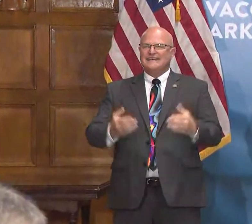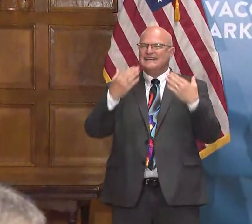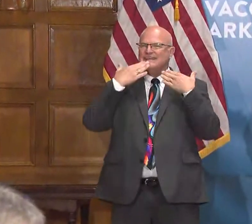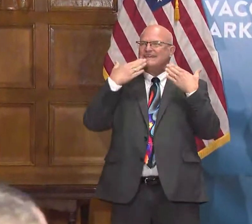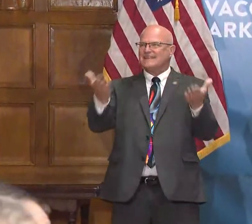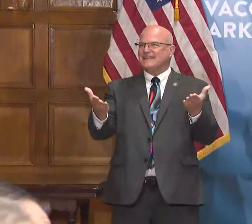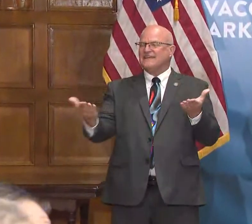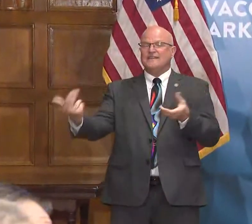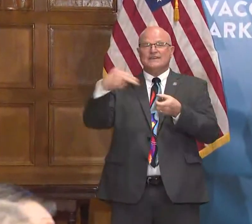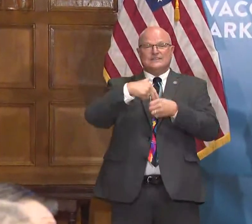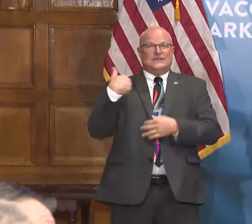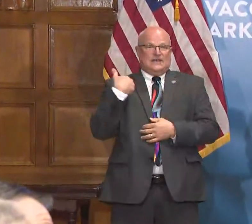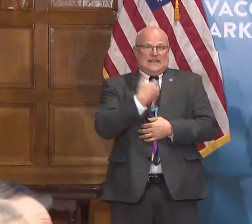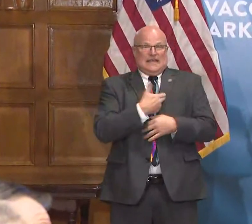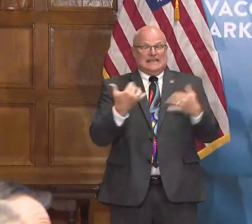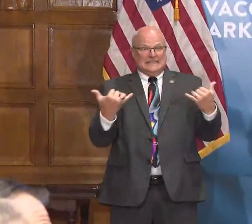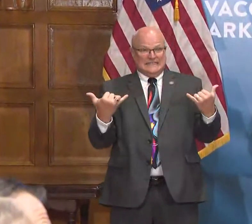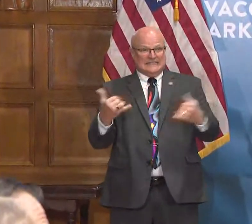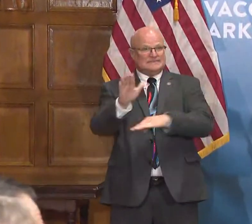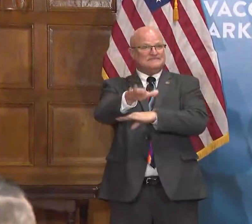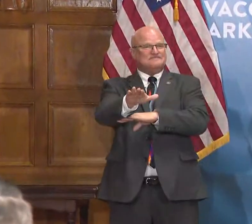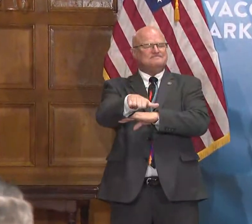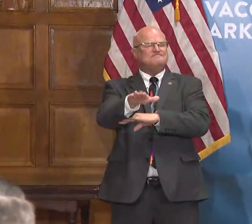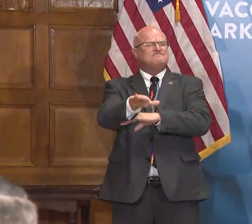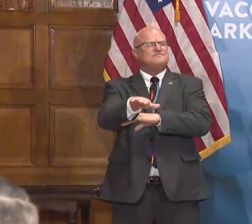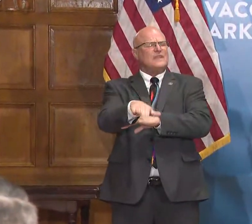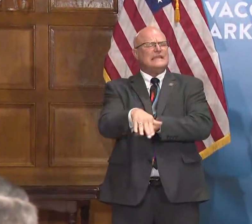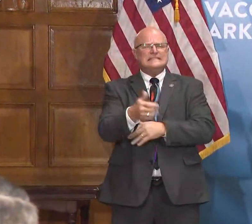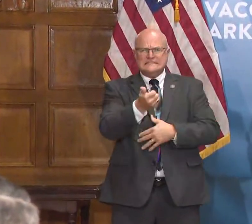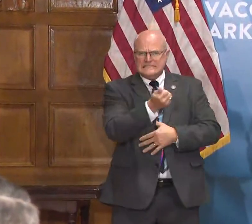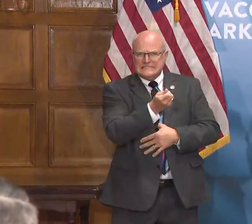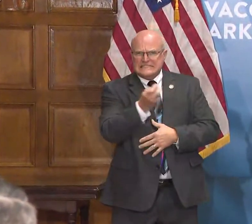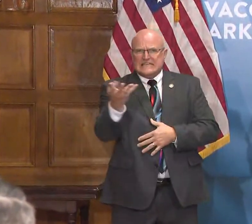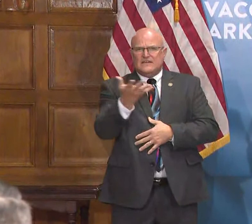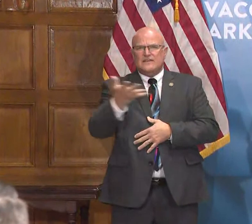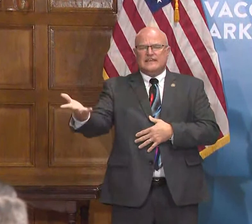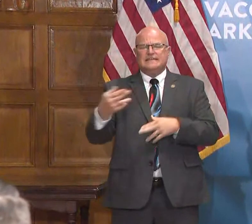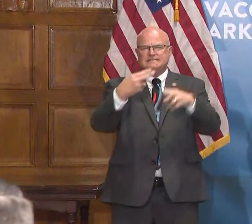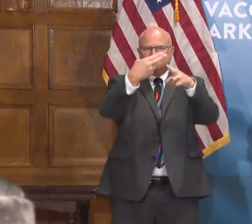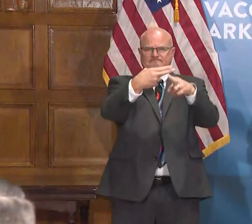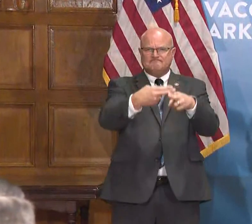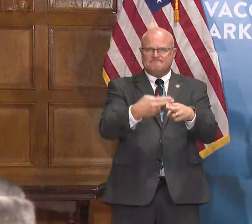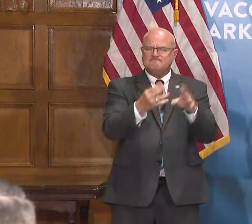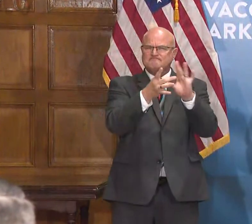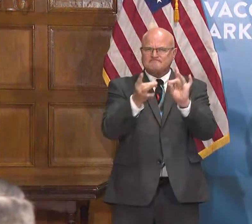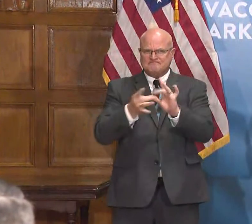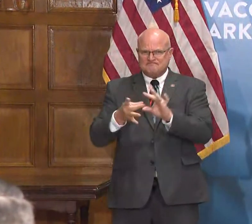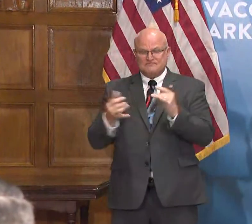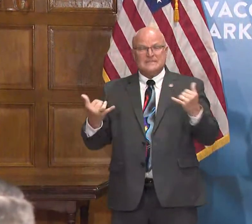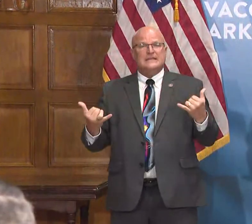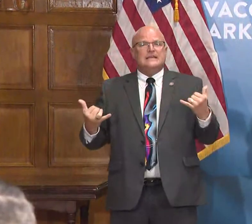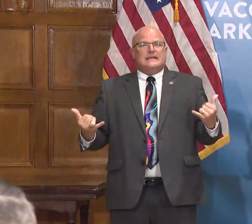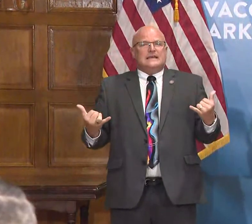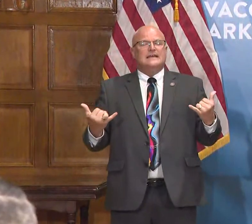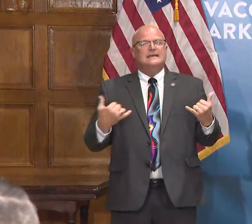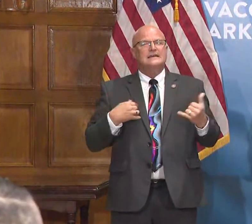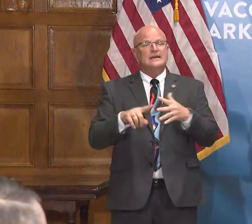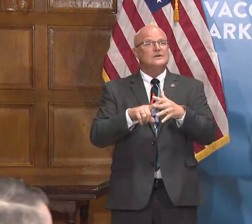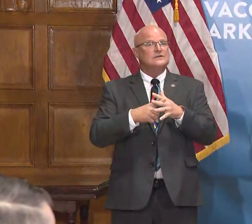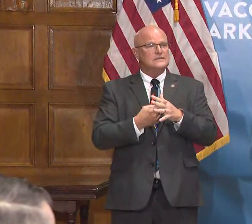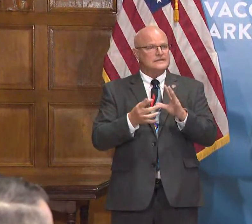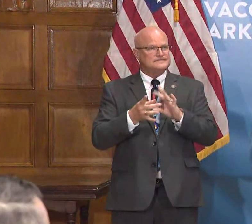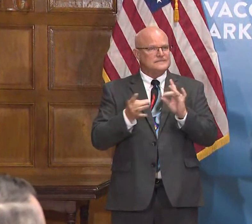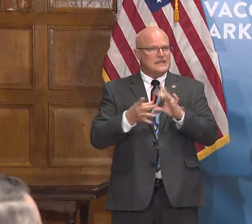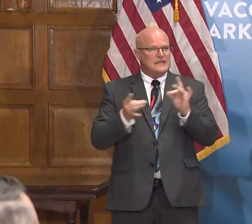Thank you for joining me this afternoon. There's a number of items that I want to cover today. Let me start